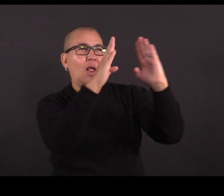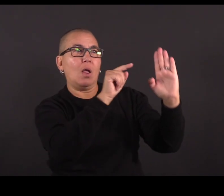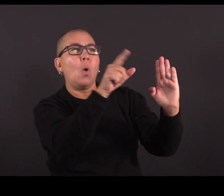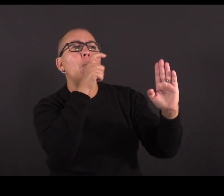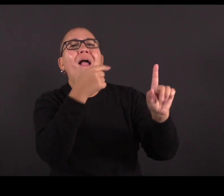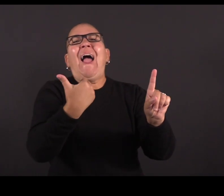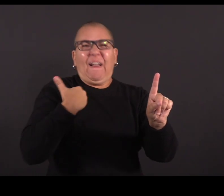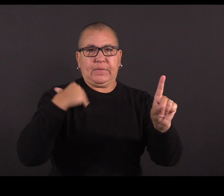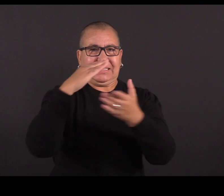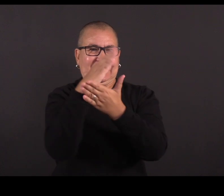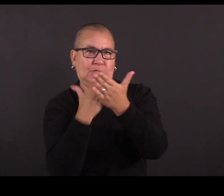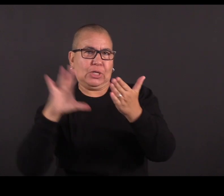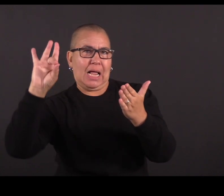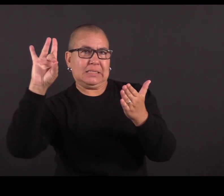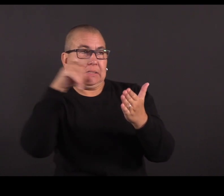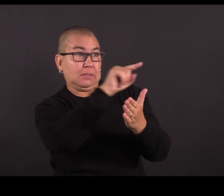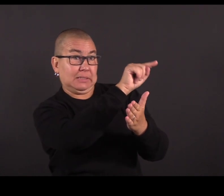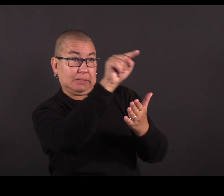Section 8,